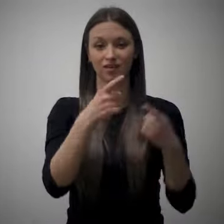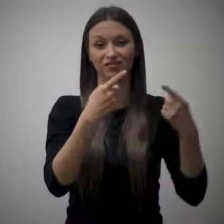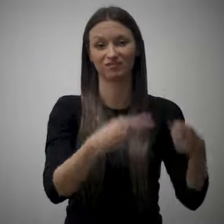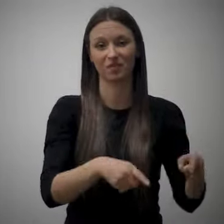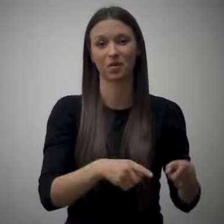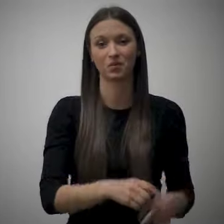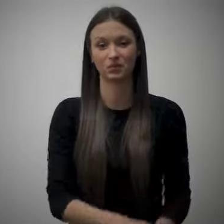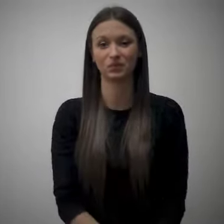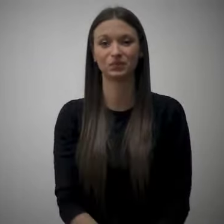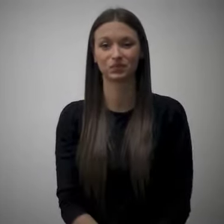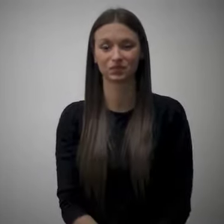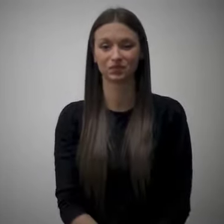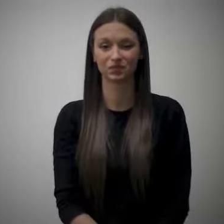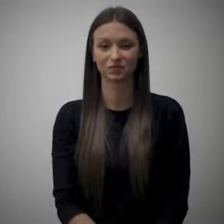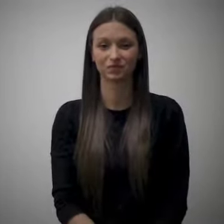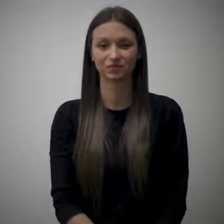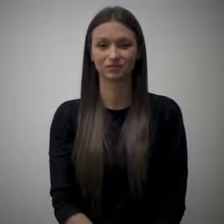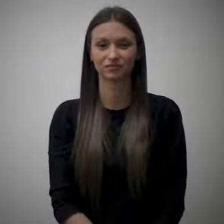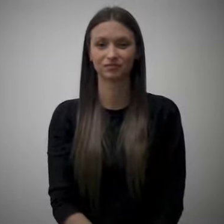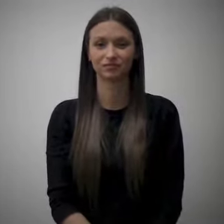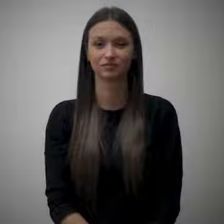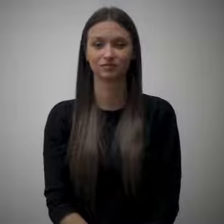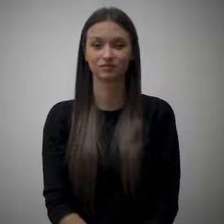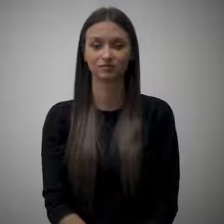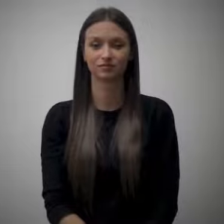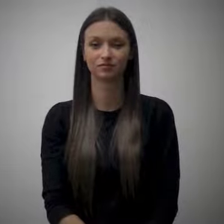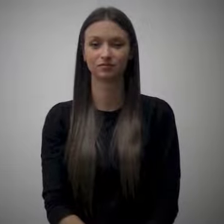more vulnerable to RSIs.